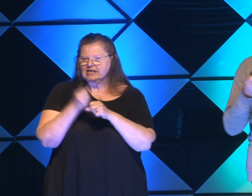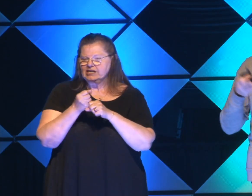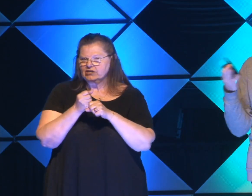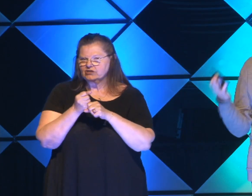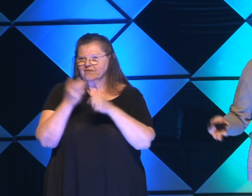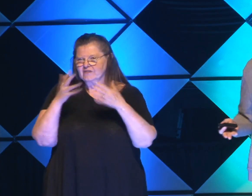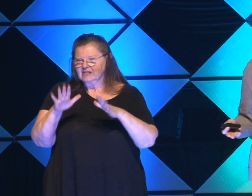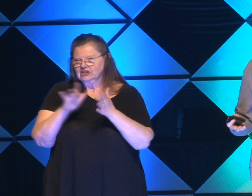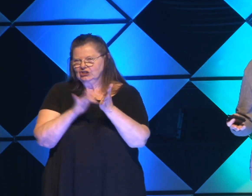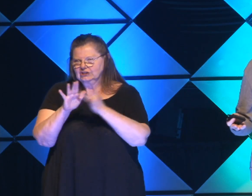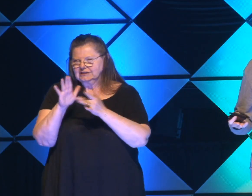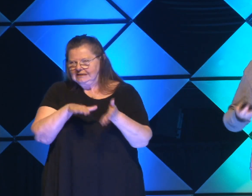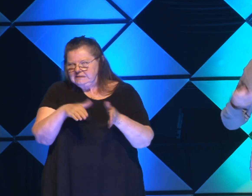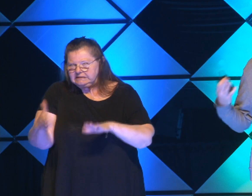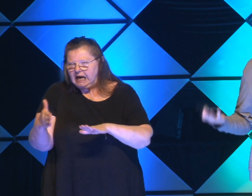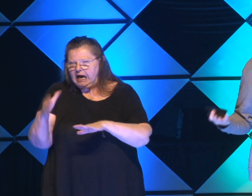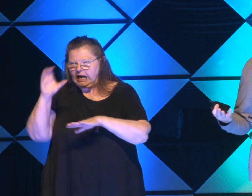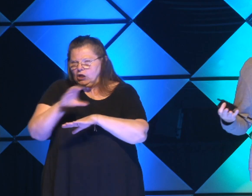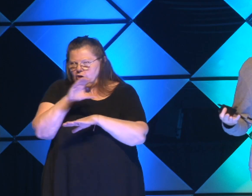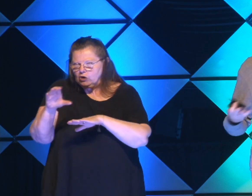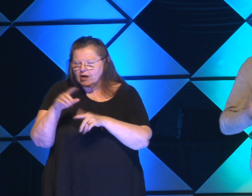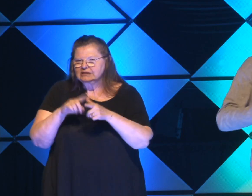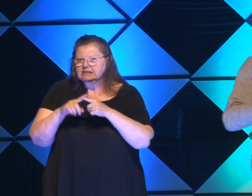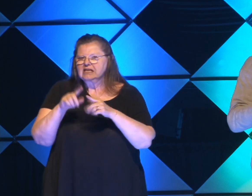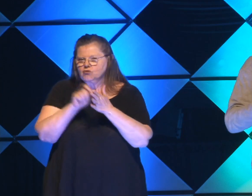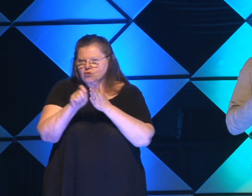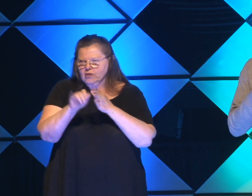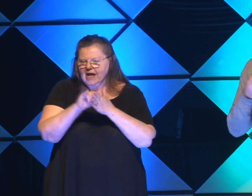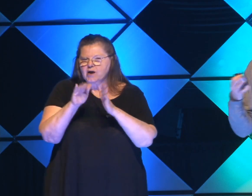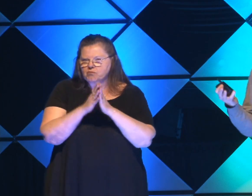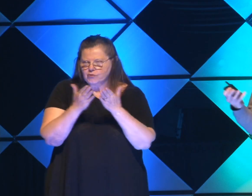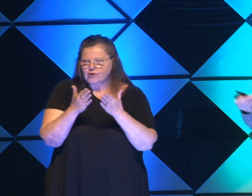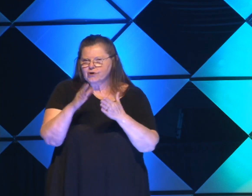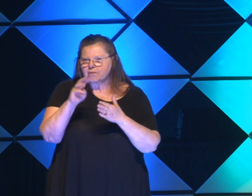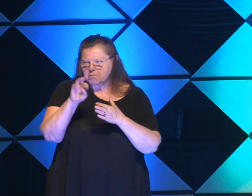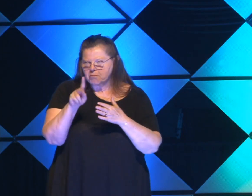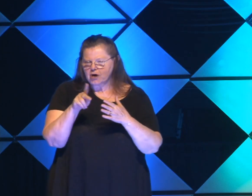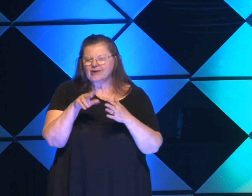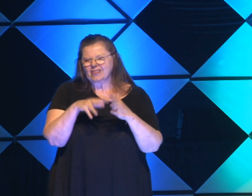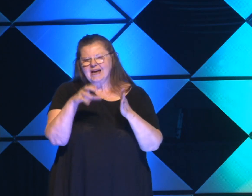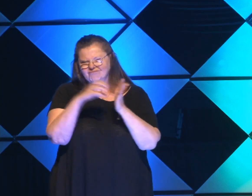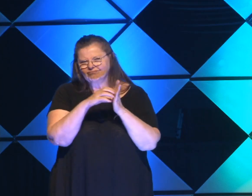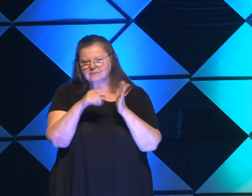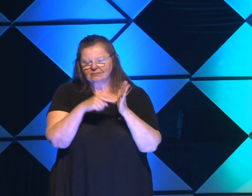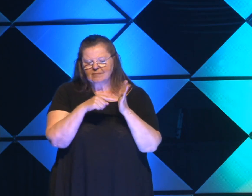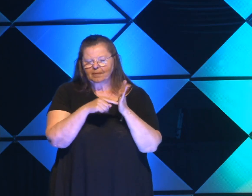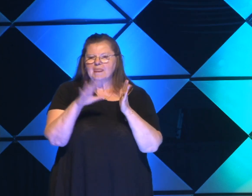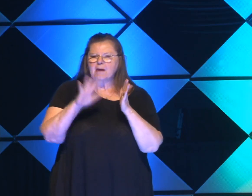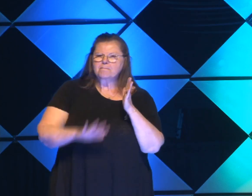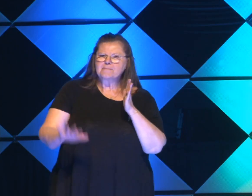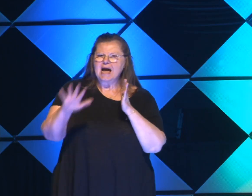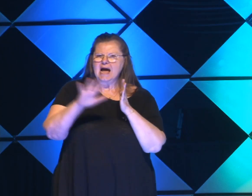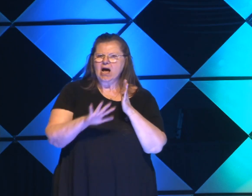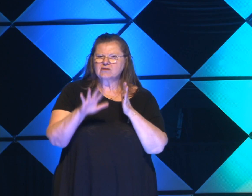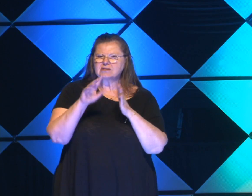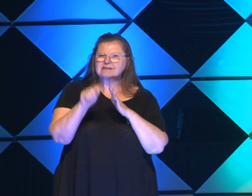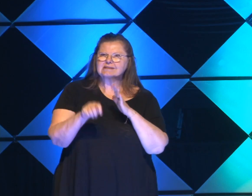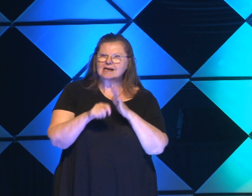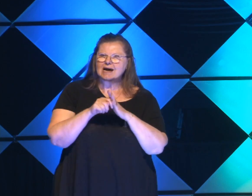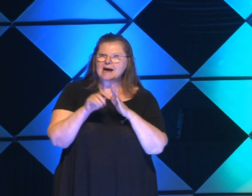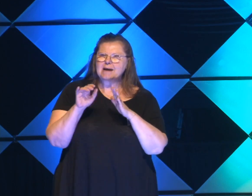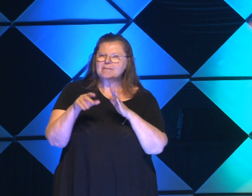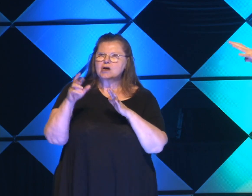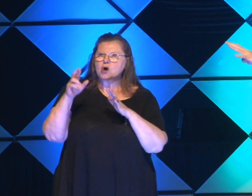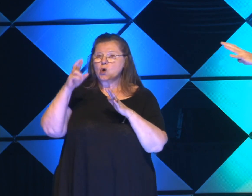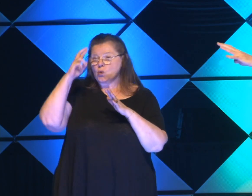after the death of Jesus and the resurrection stories, right? So it's told then. It was probably written around the time period where